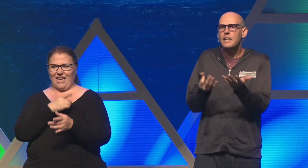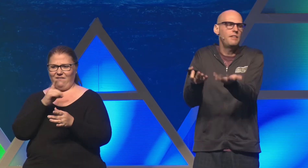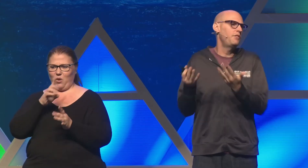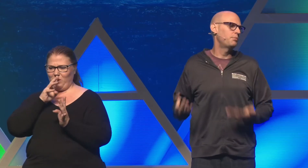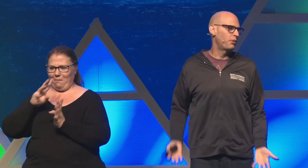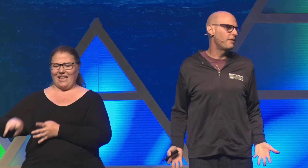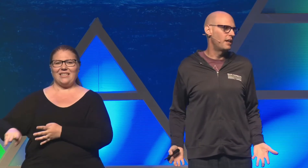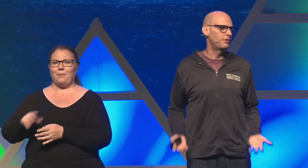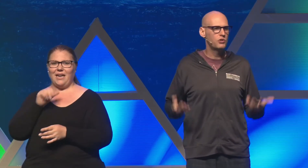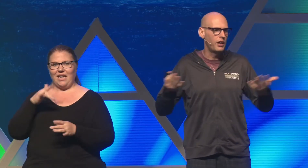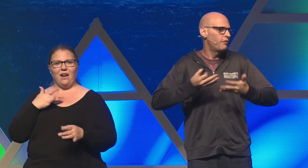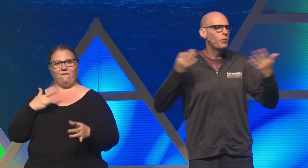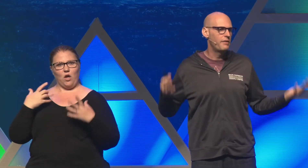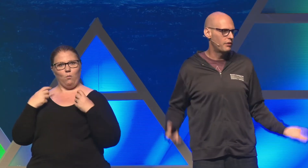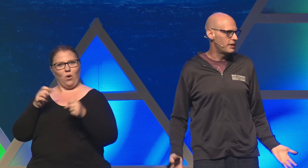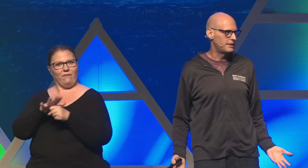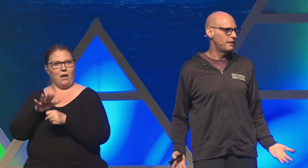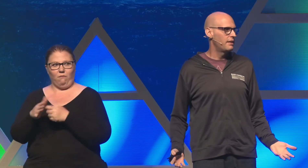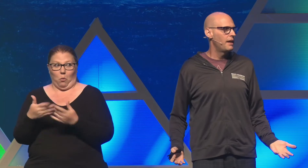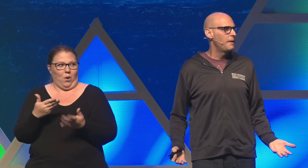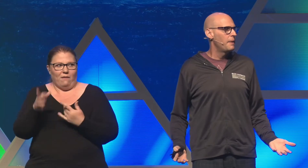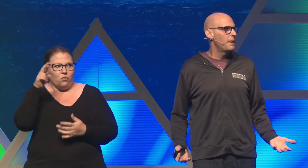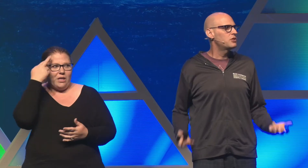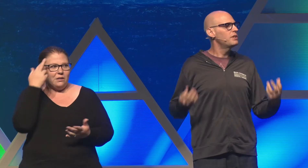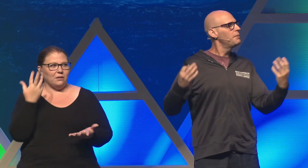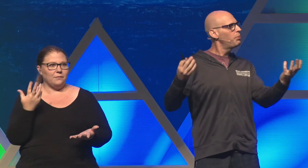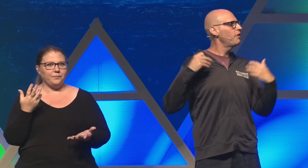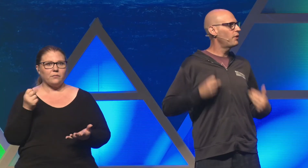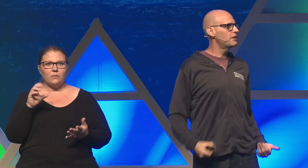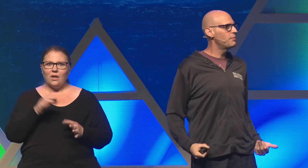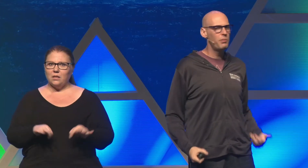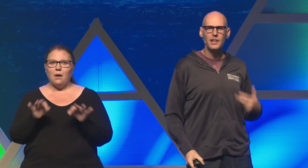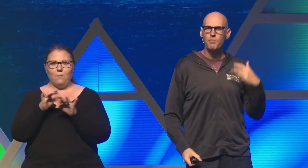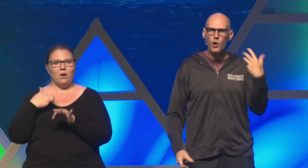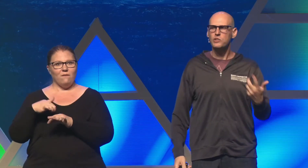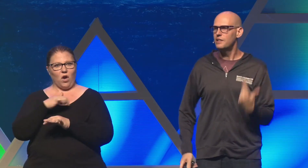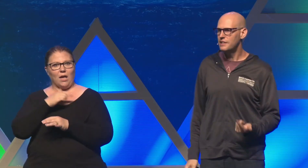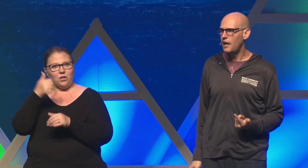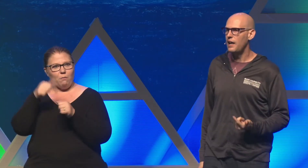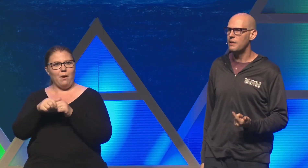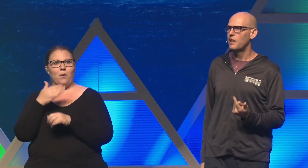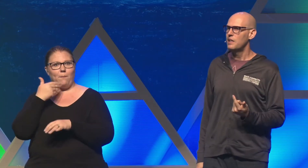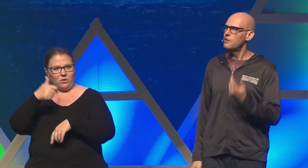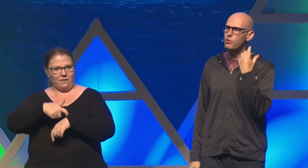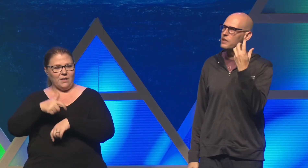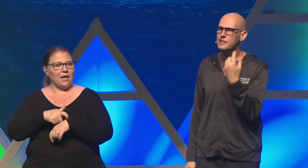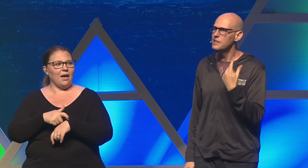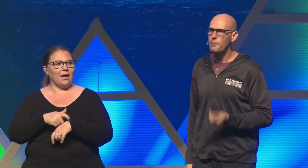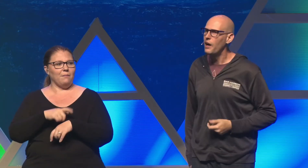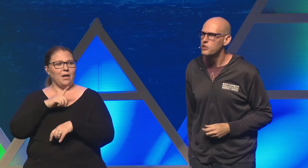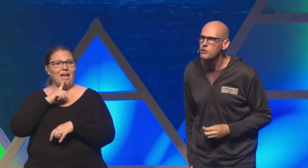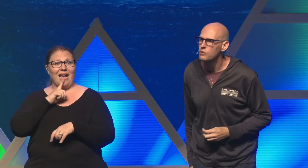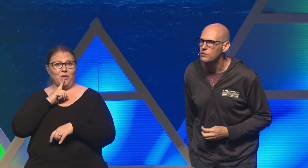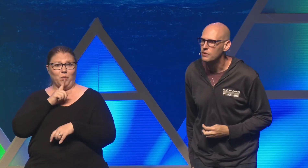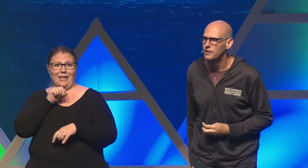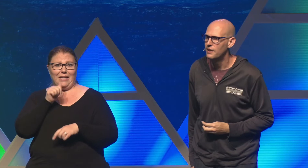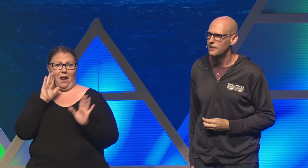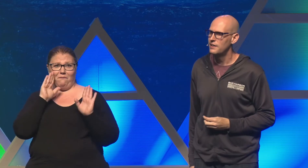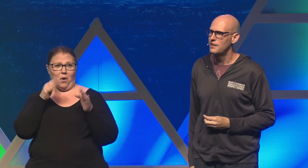He didn't feel brave enough, strong enough, for whatever reason. And so it's important for us to remember that most of the time, it really isn't about